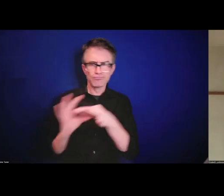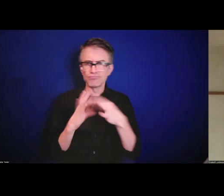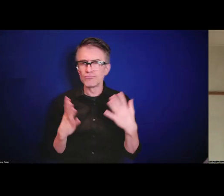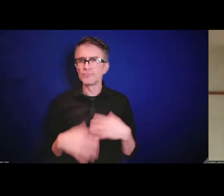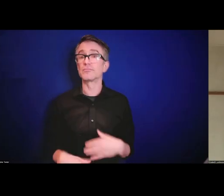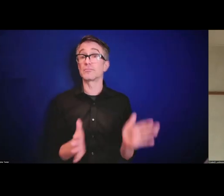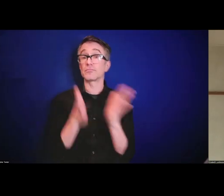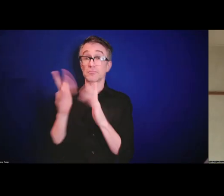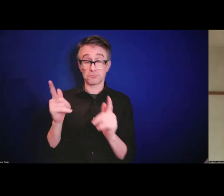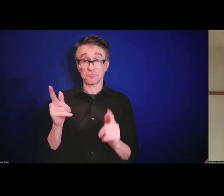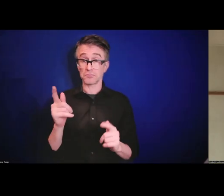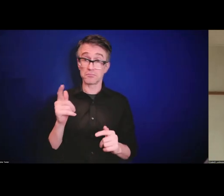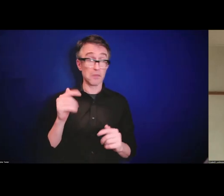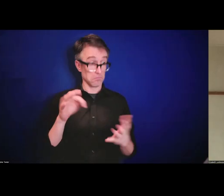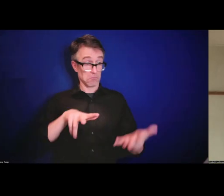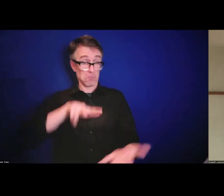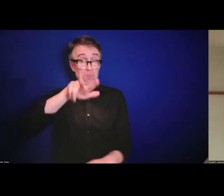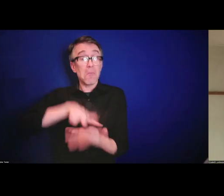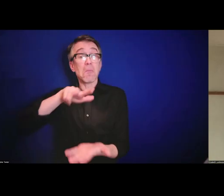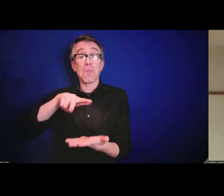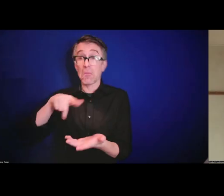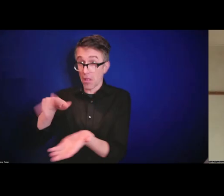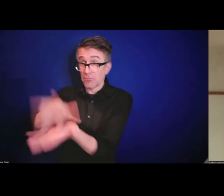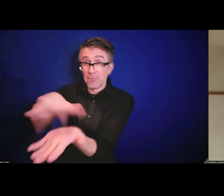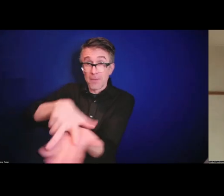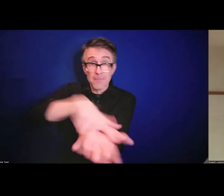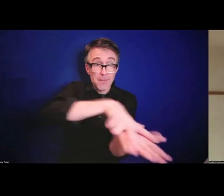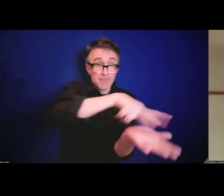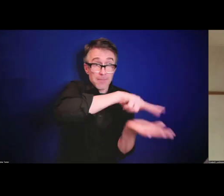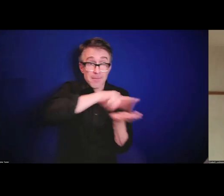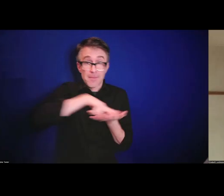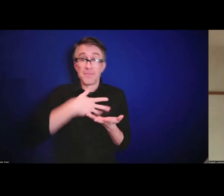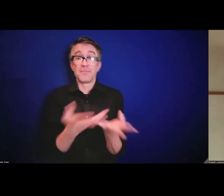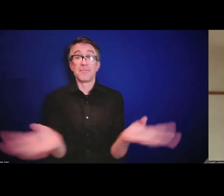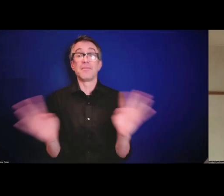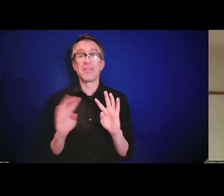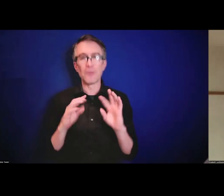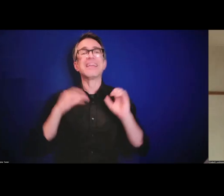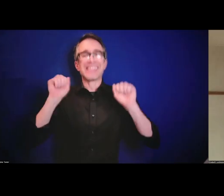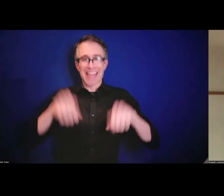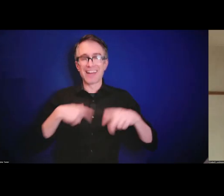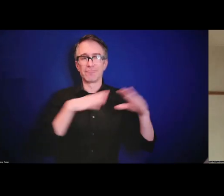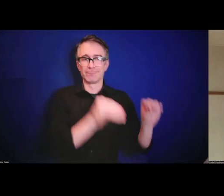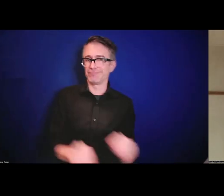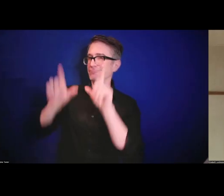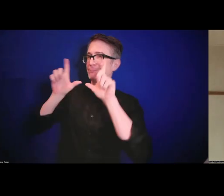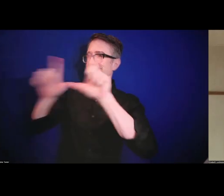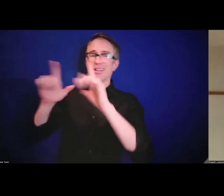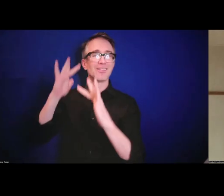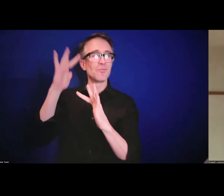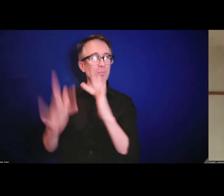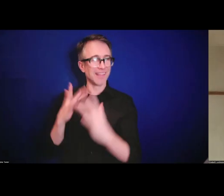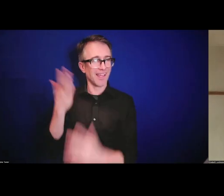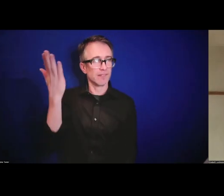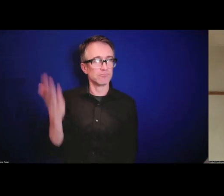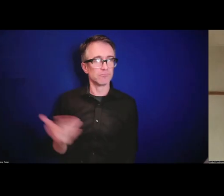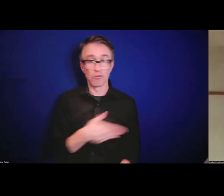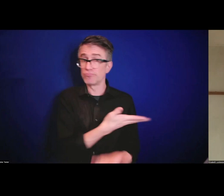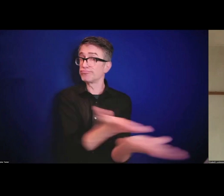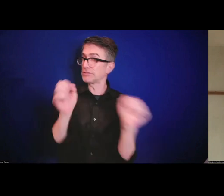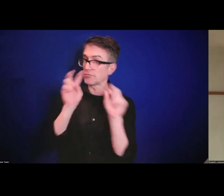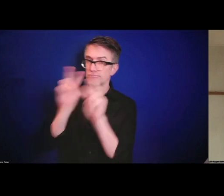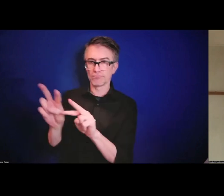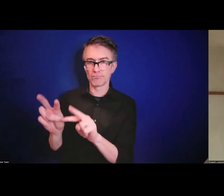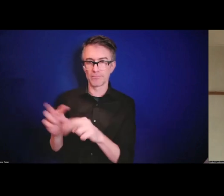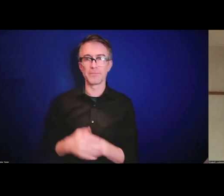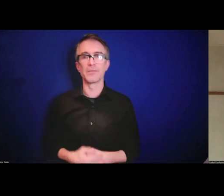and training tools. So I will finish here and I will hand it back to Francesca. Thank you, and please let us